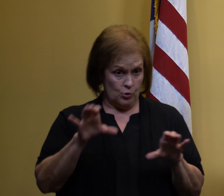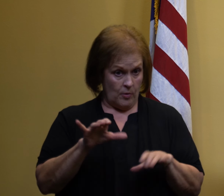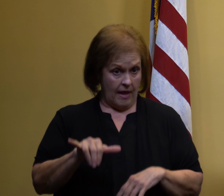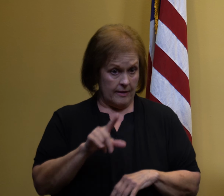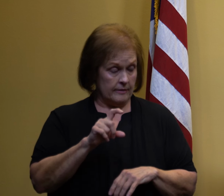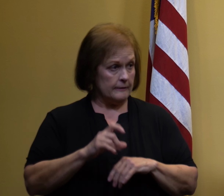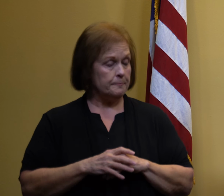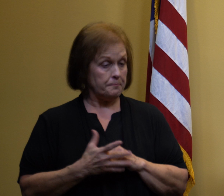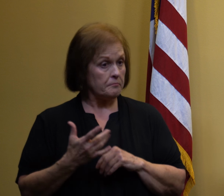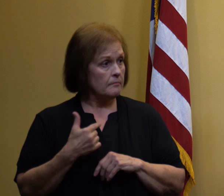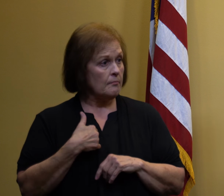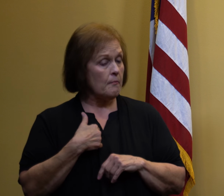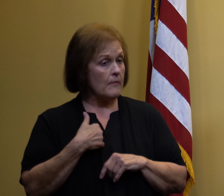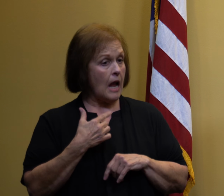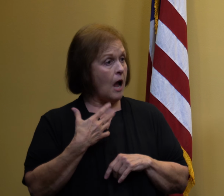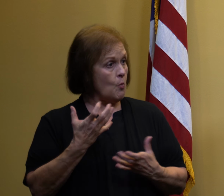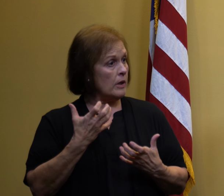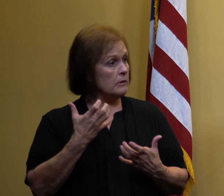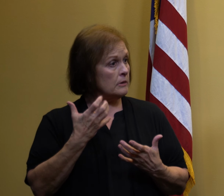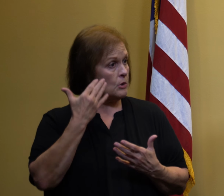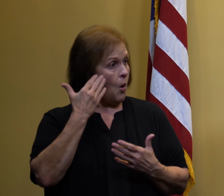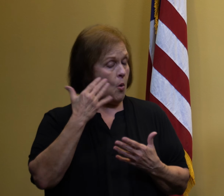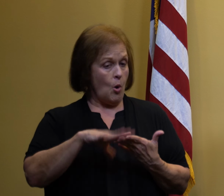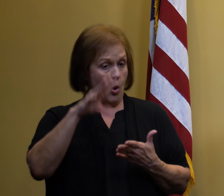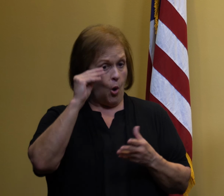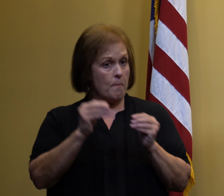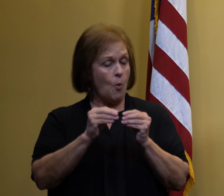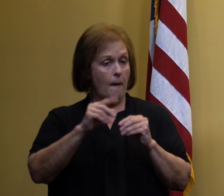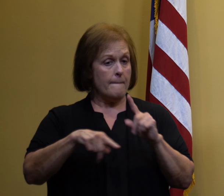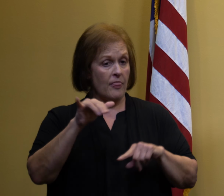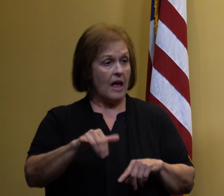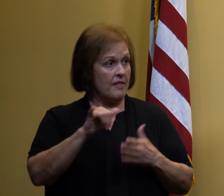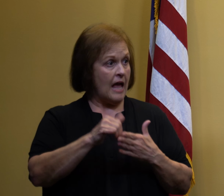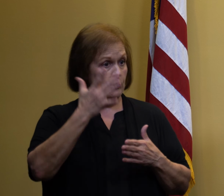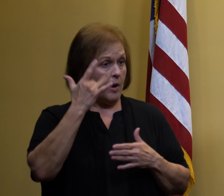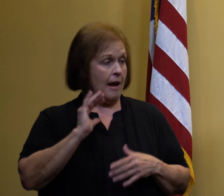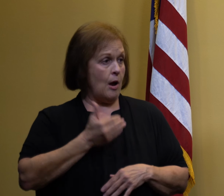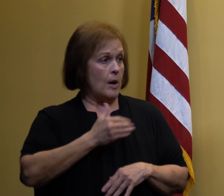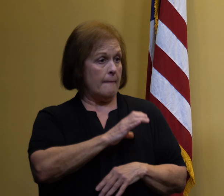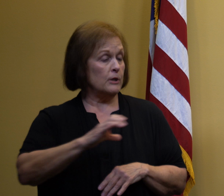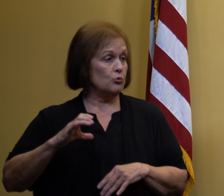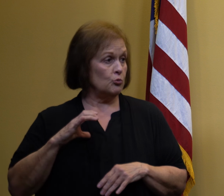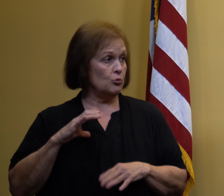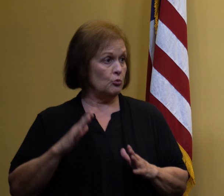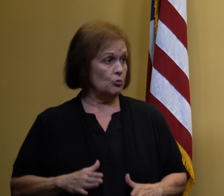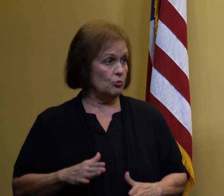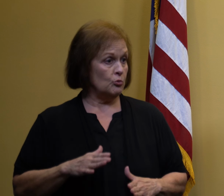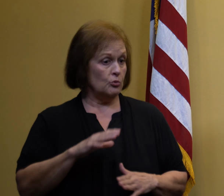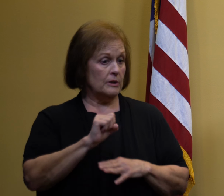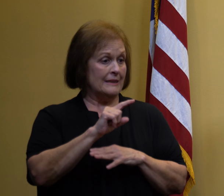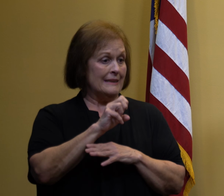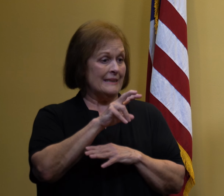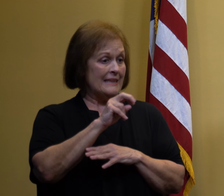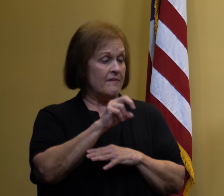that? Well, I would like to know and learn more about it. That's exactly why our commissioner, right, our Commissioner